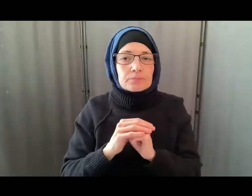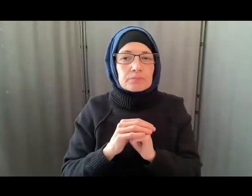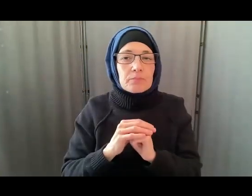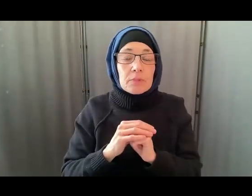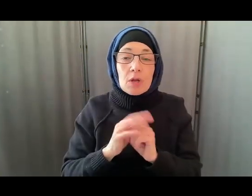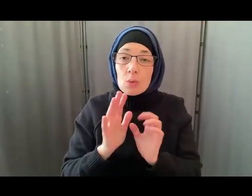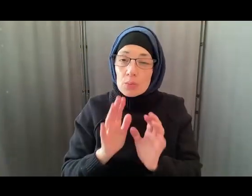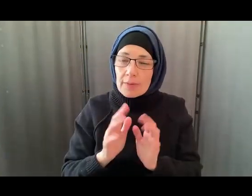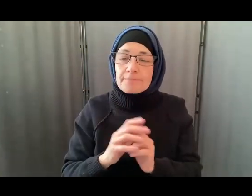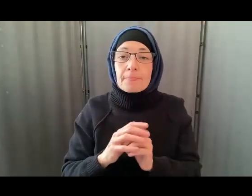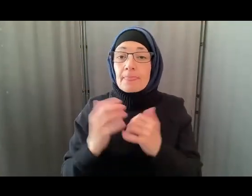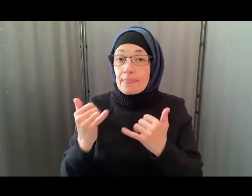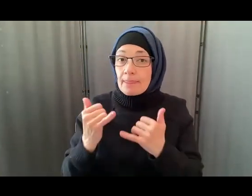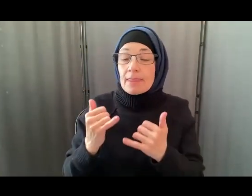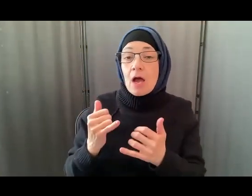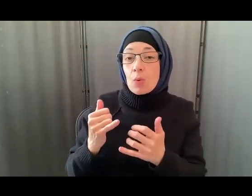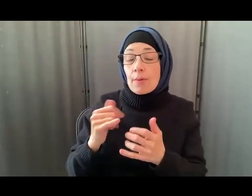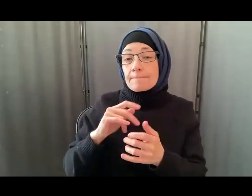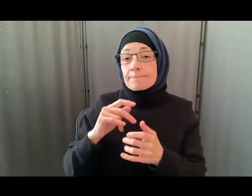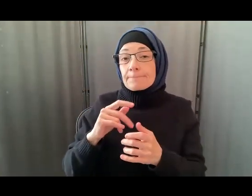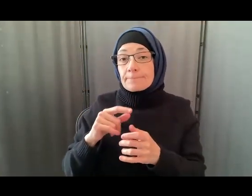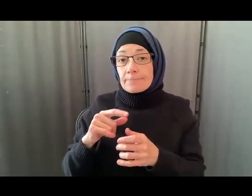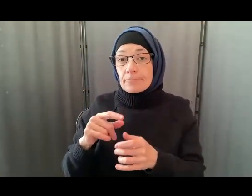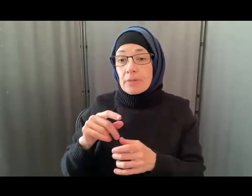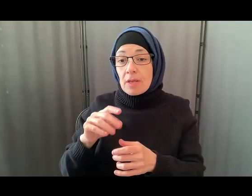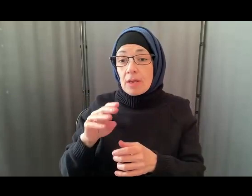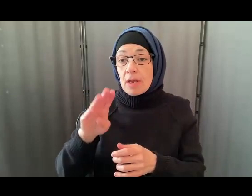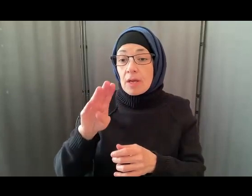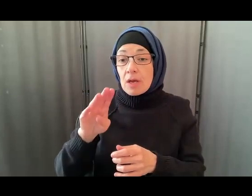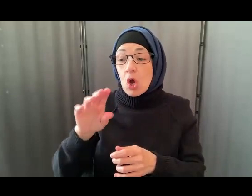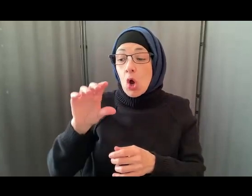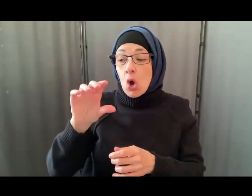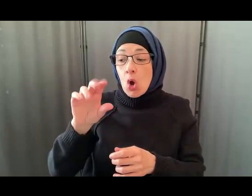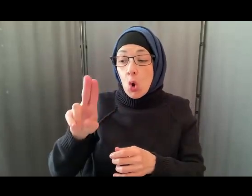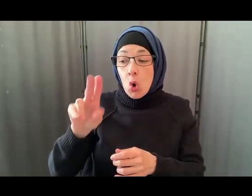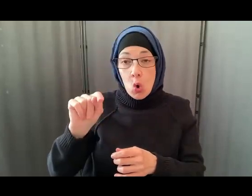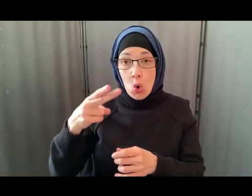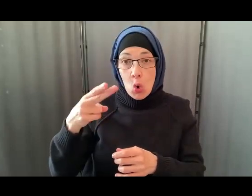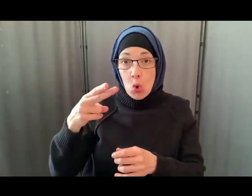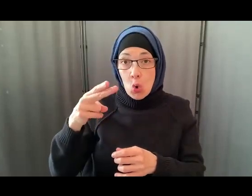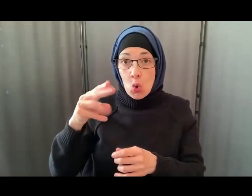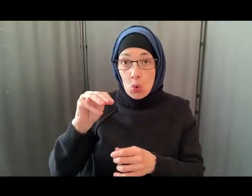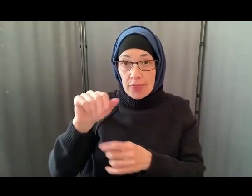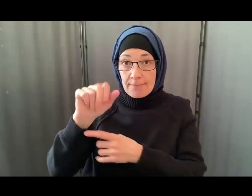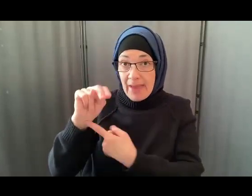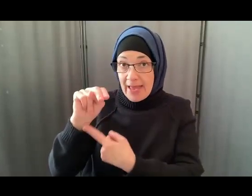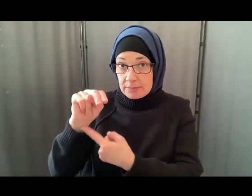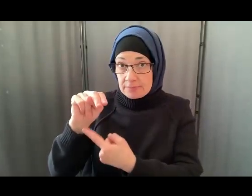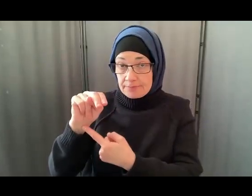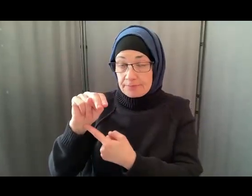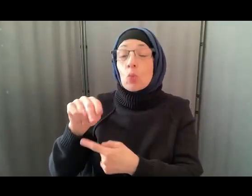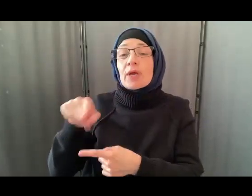the companion Uthman bin Affan, Uthman was a wealthy companion